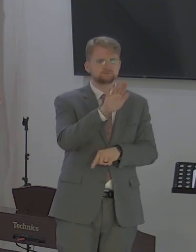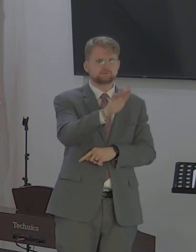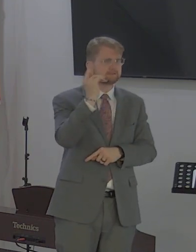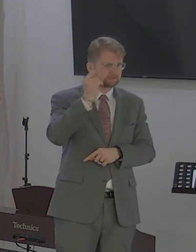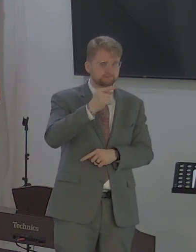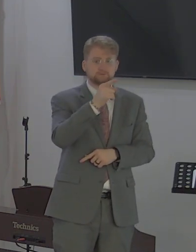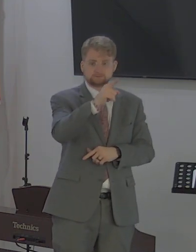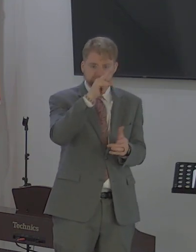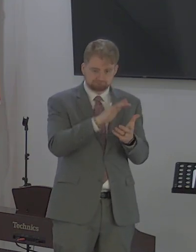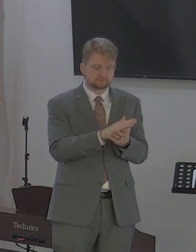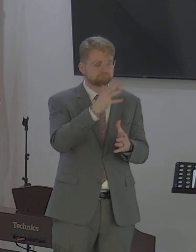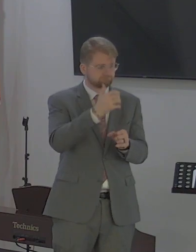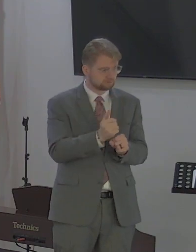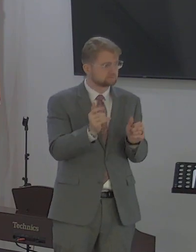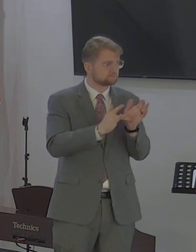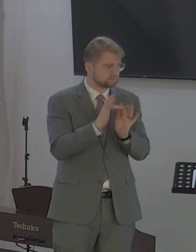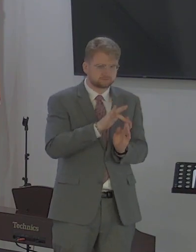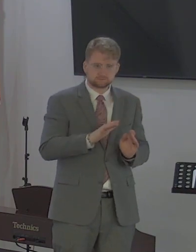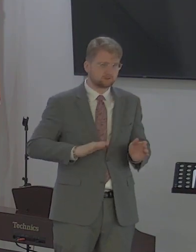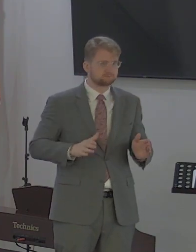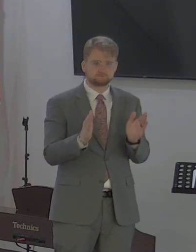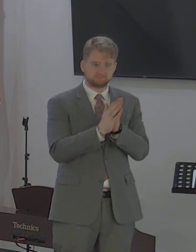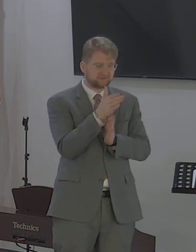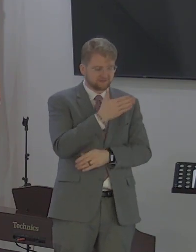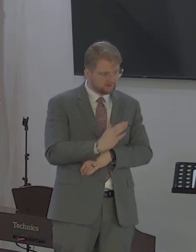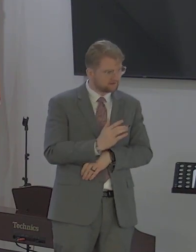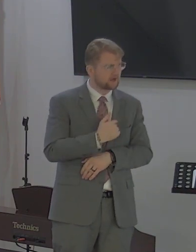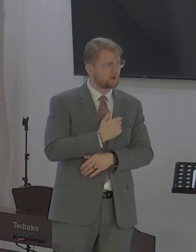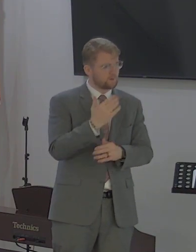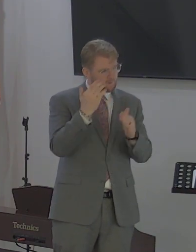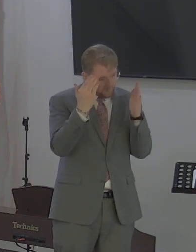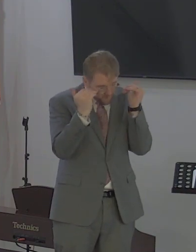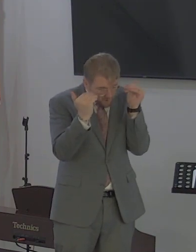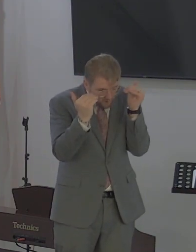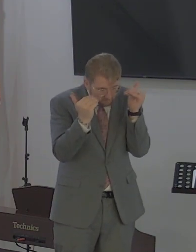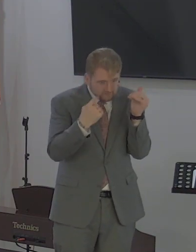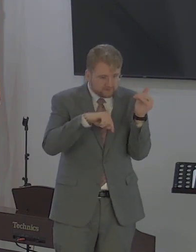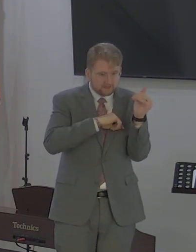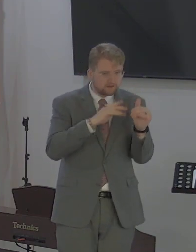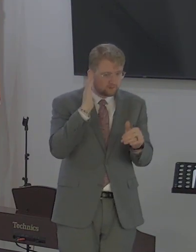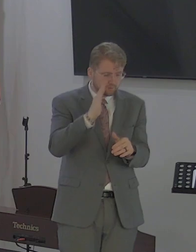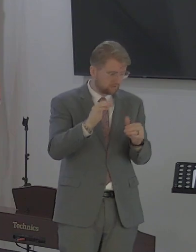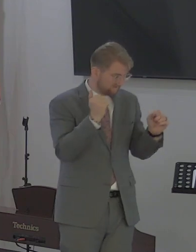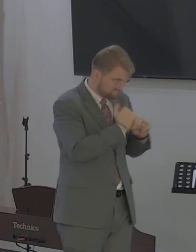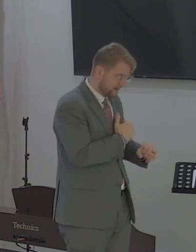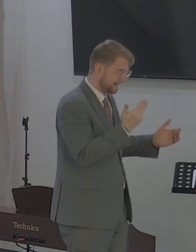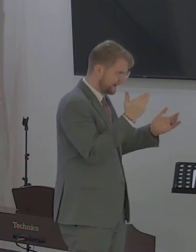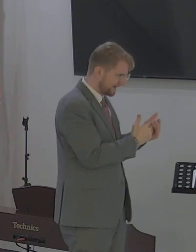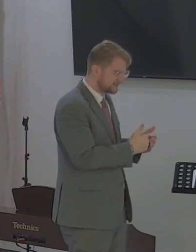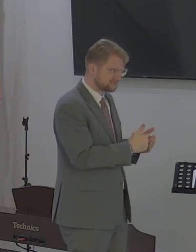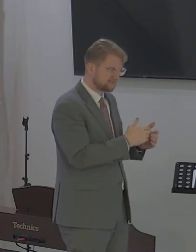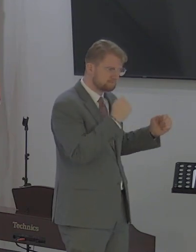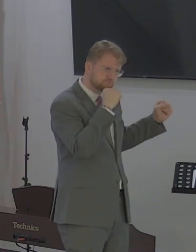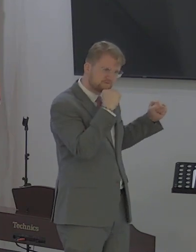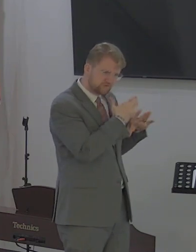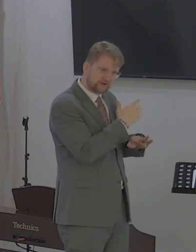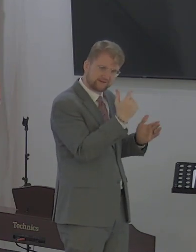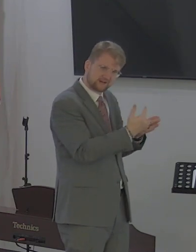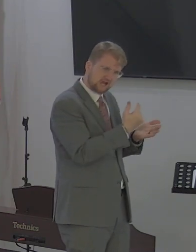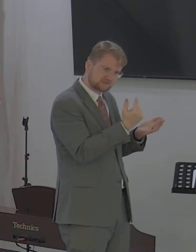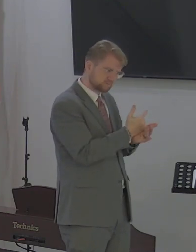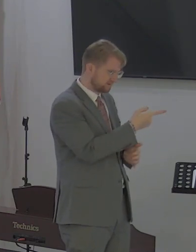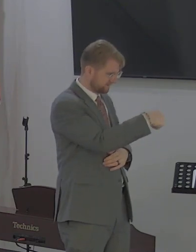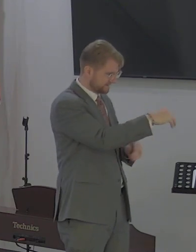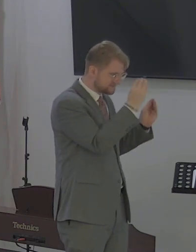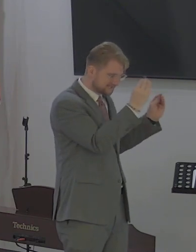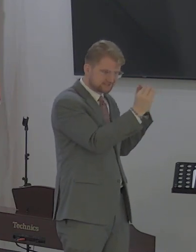have believed and trusted in Jesus Christ. Praise God. And hopefully we would fight against this perverted gospel or heresy that would be taught. They've brought it